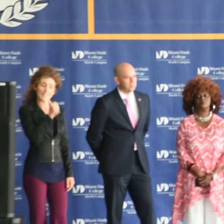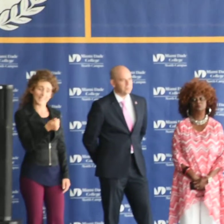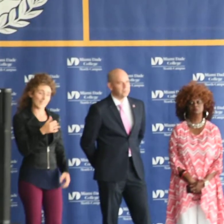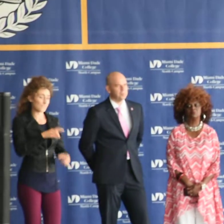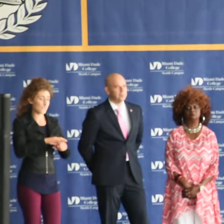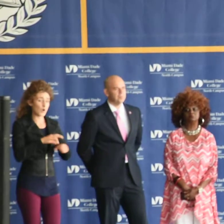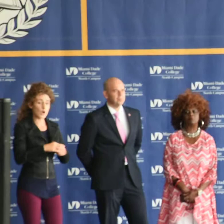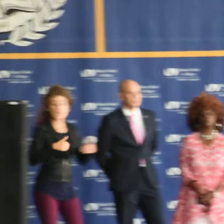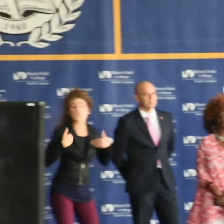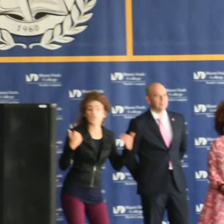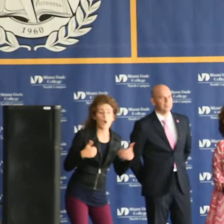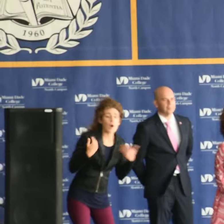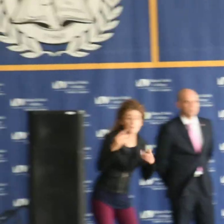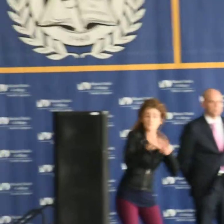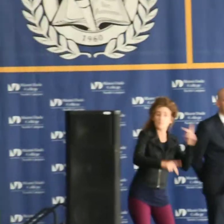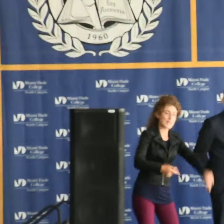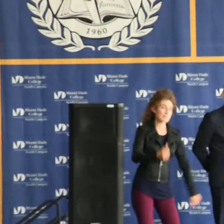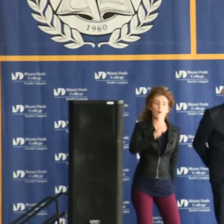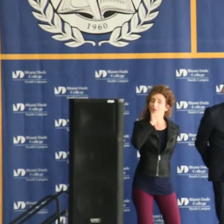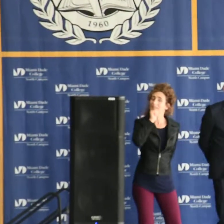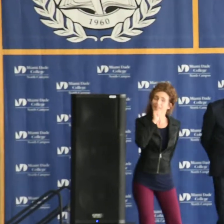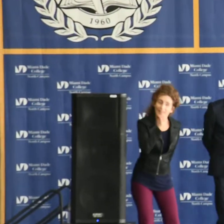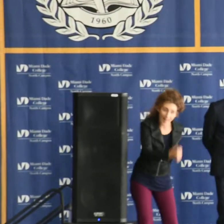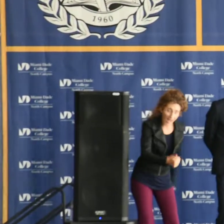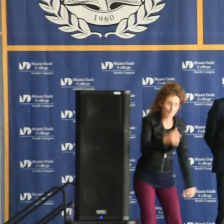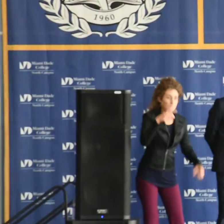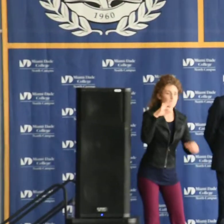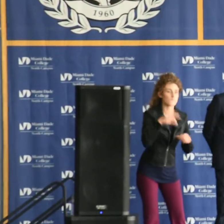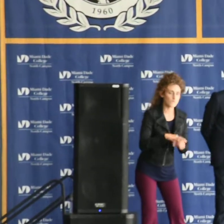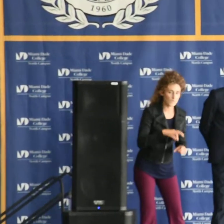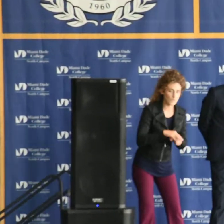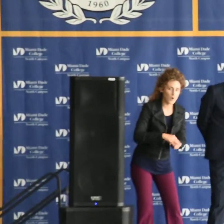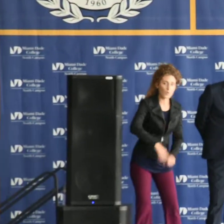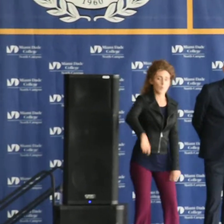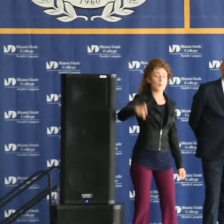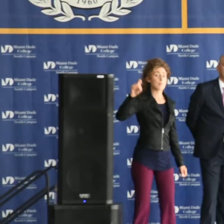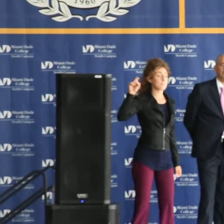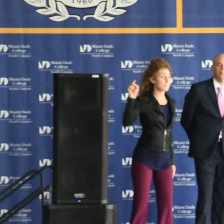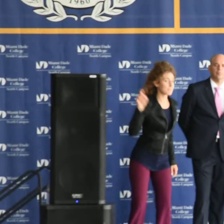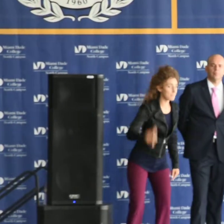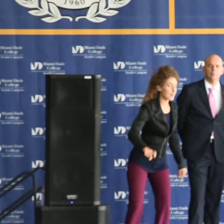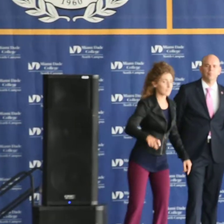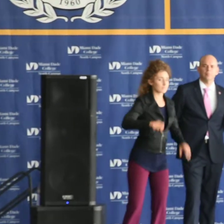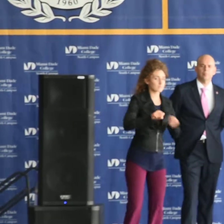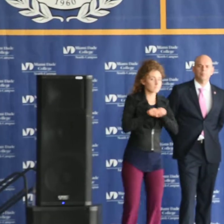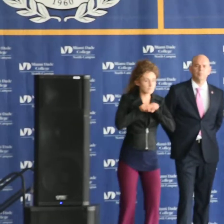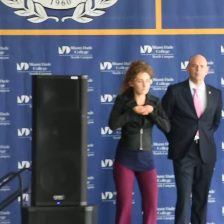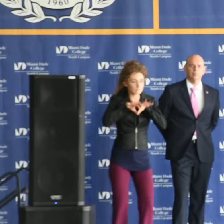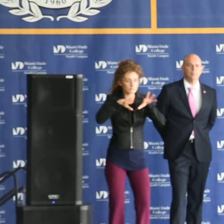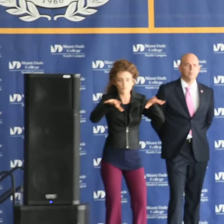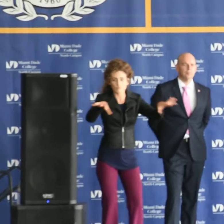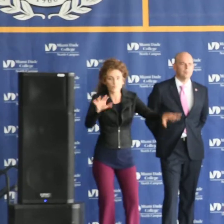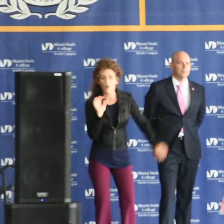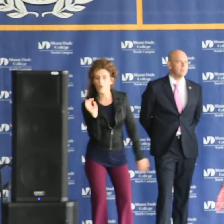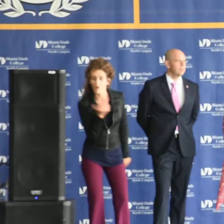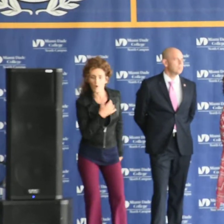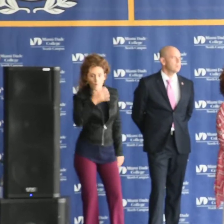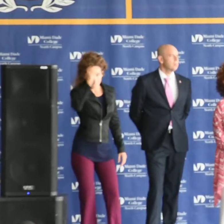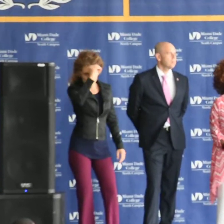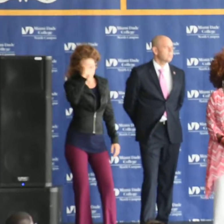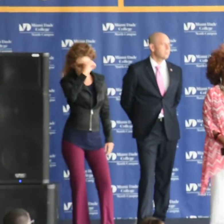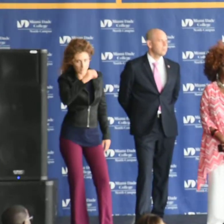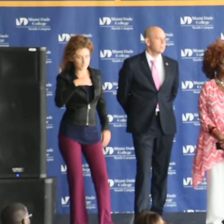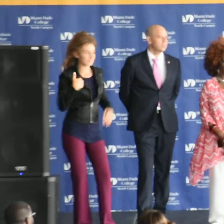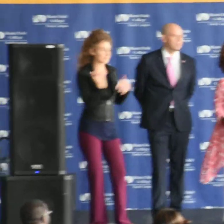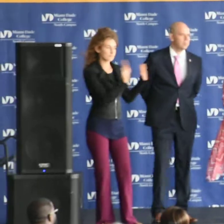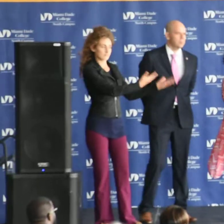people, did not vote. We have to make our voice heard. And now I'm going to bring up our state representative,